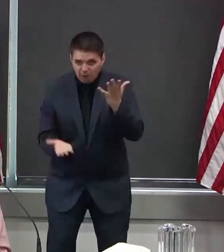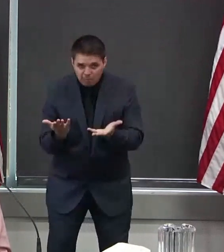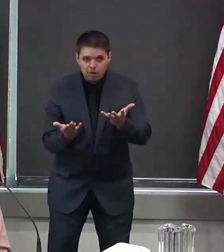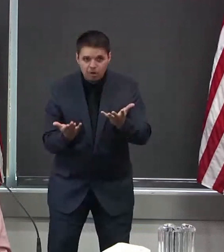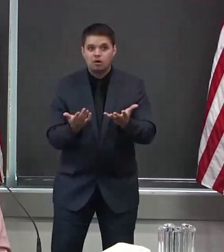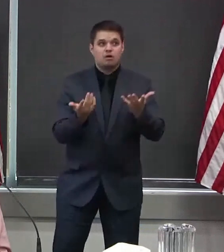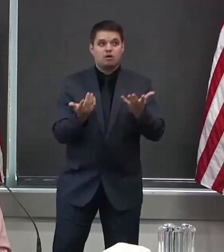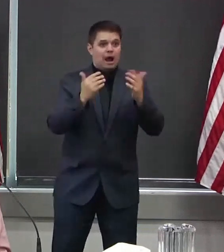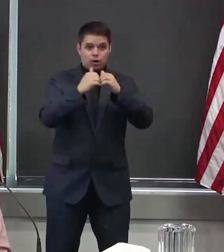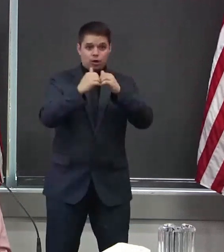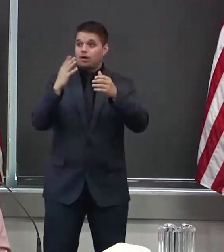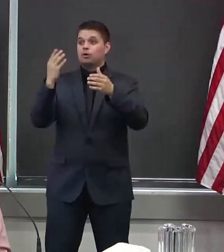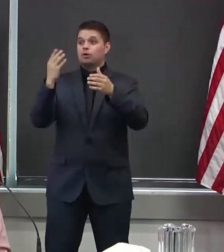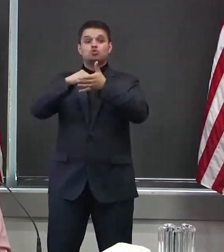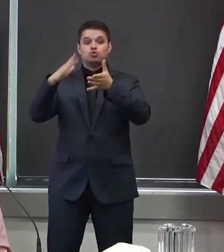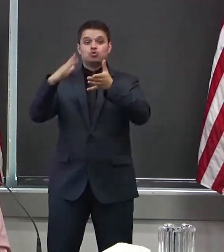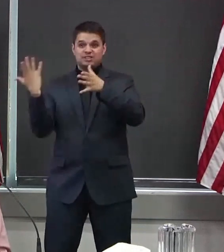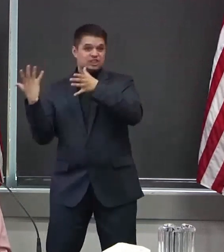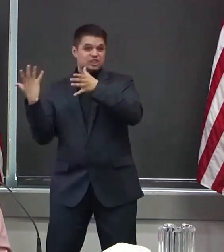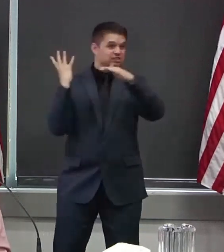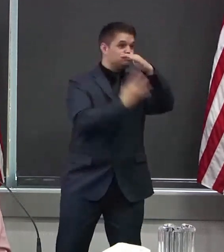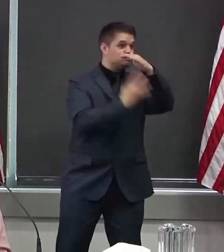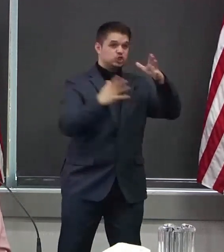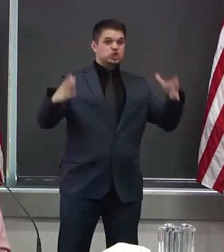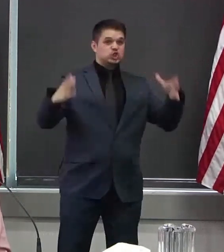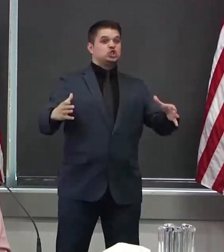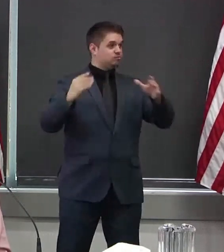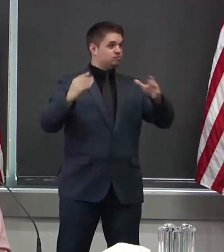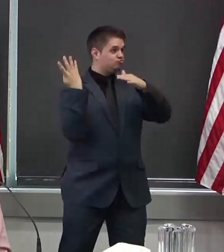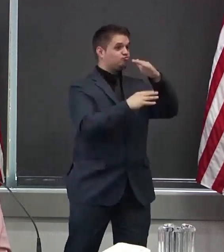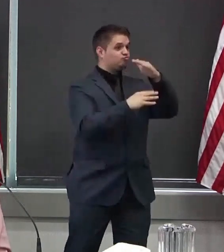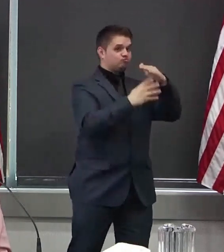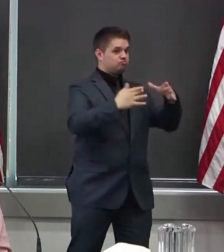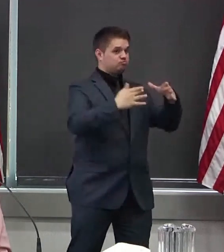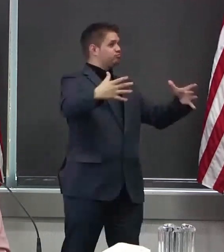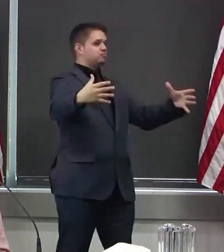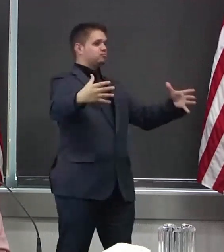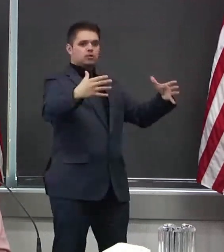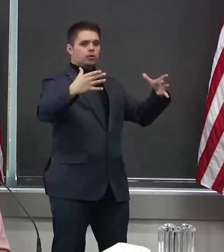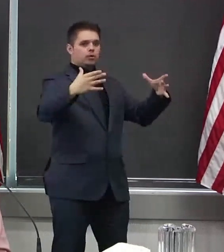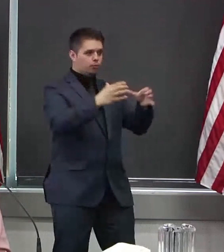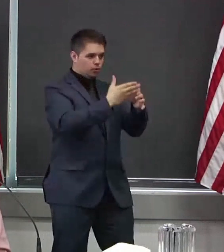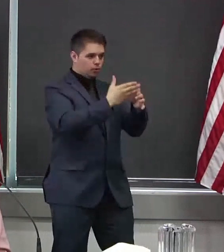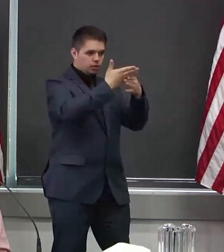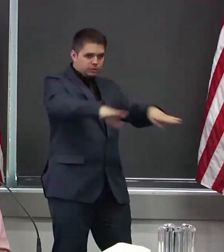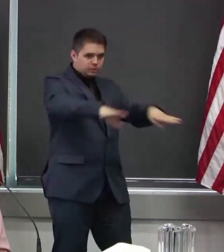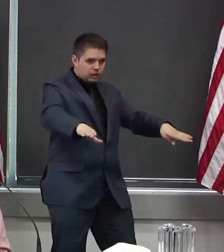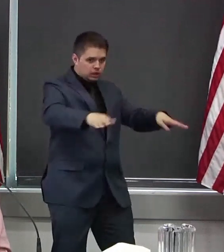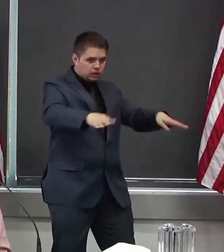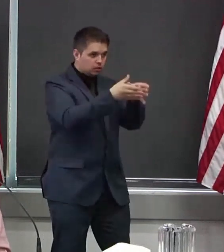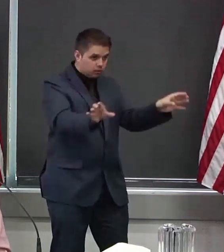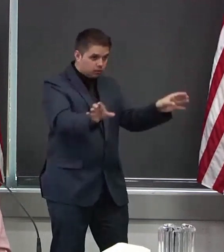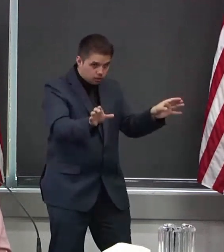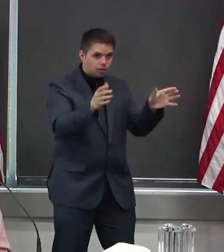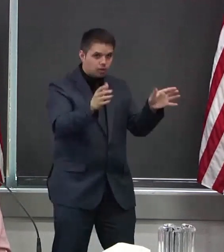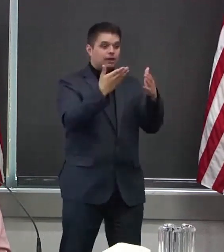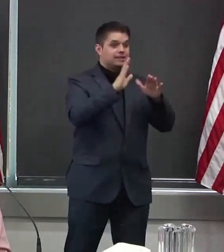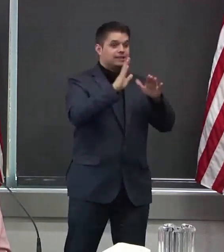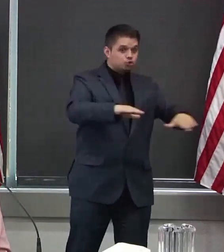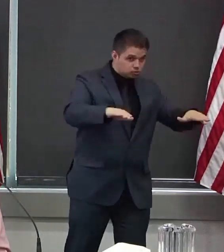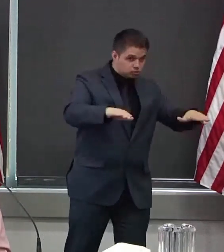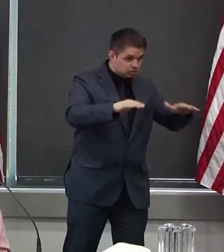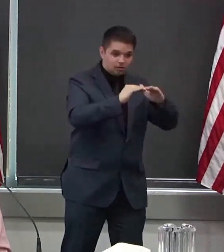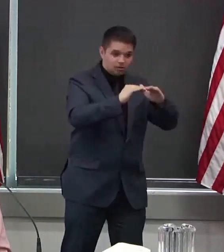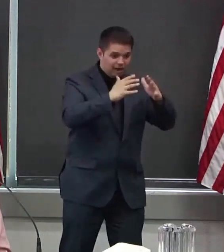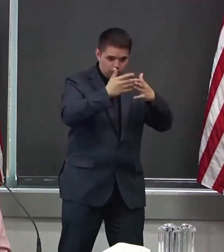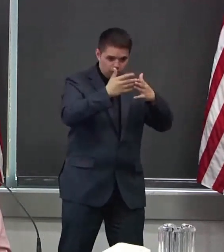do it. We want to tell them what to do, which is to keep the school community safe, and we will continue to have those conversations and continue to